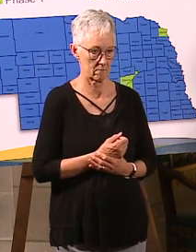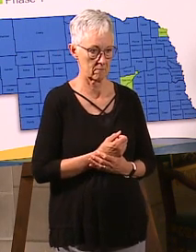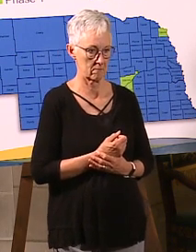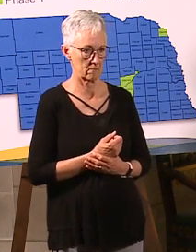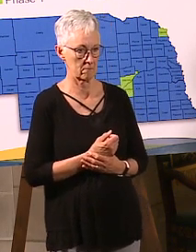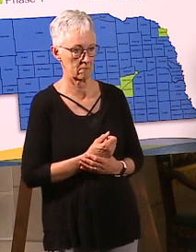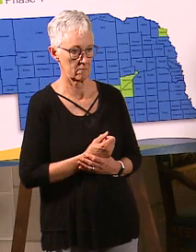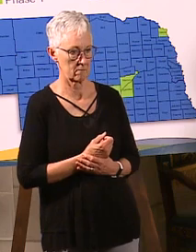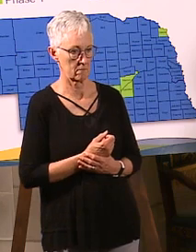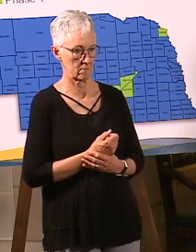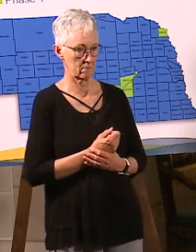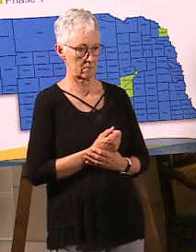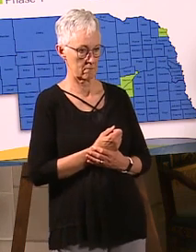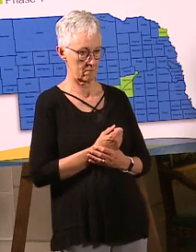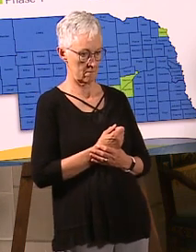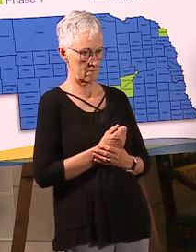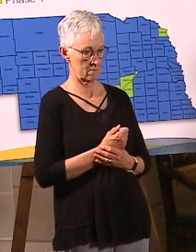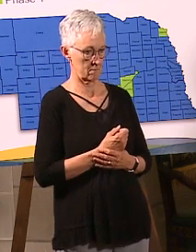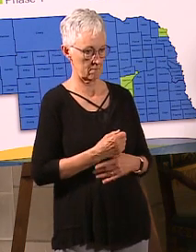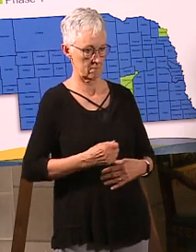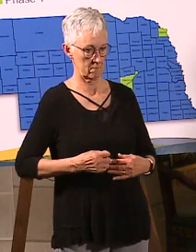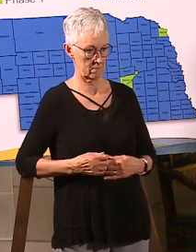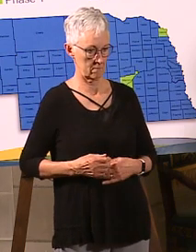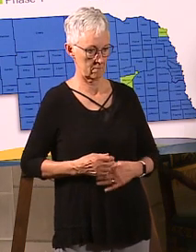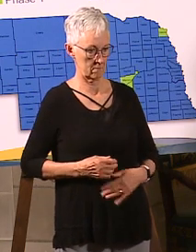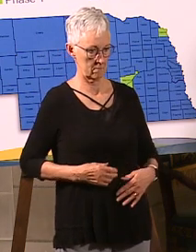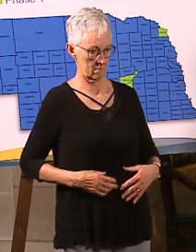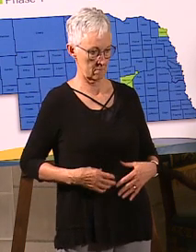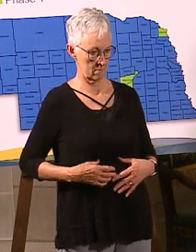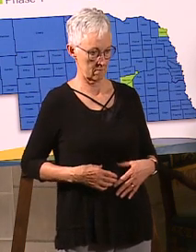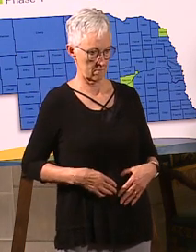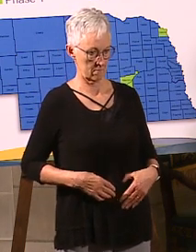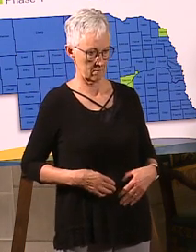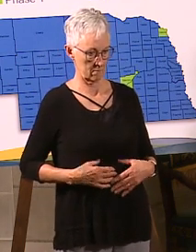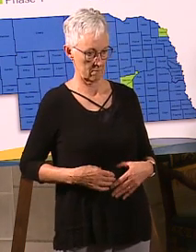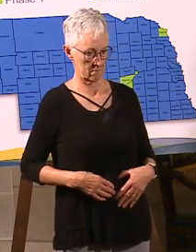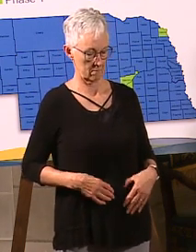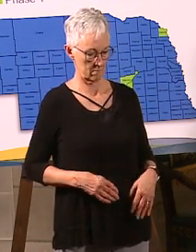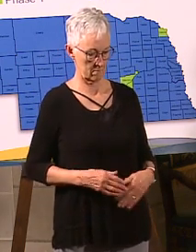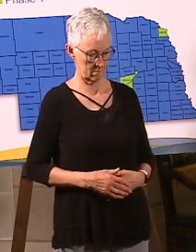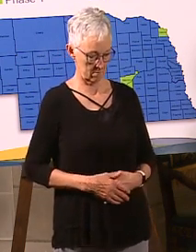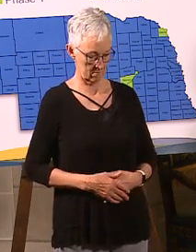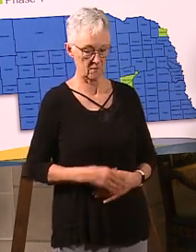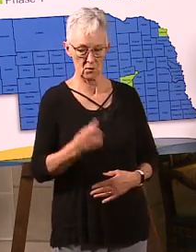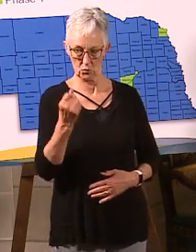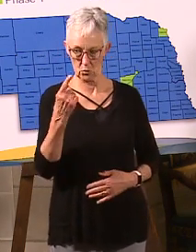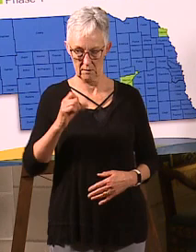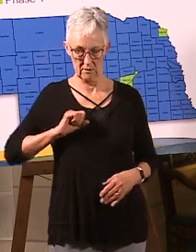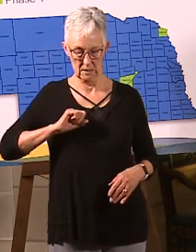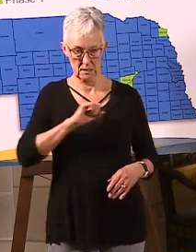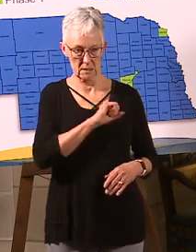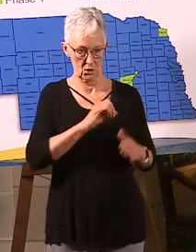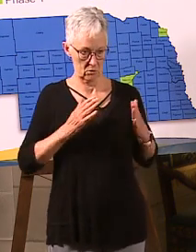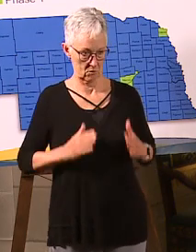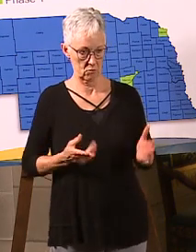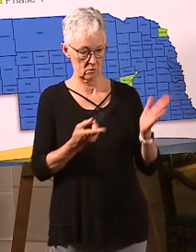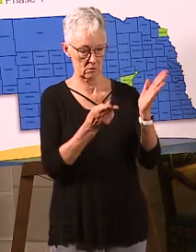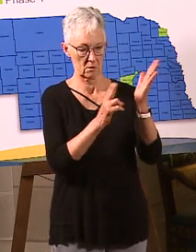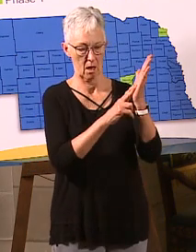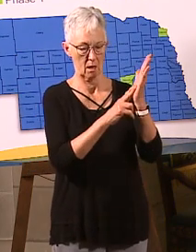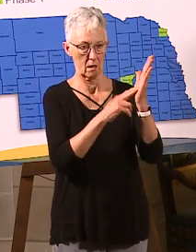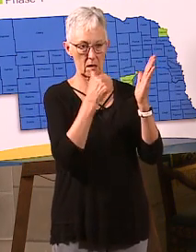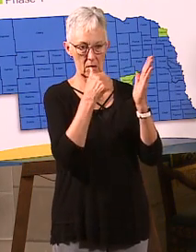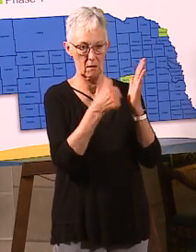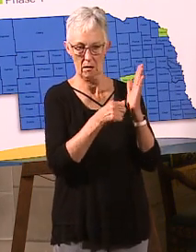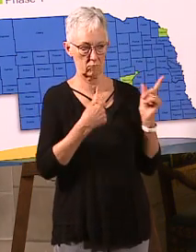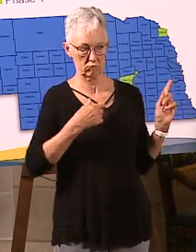gonna have any money because they're not work. What would you say to that? Sure. So 11 senators have signed a letter. I actually have not seen